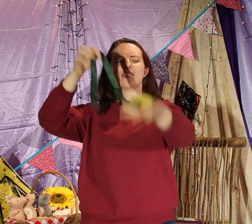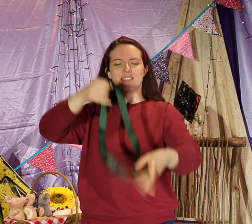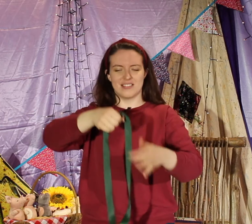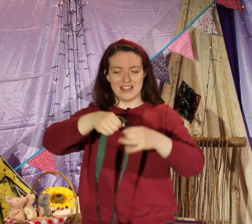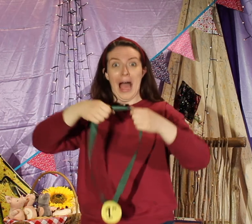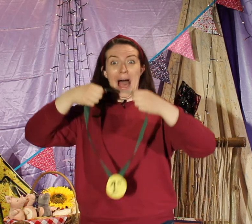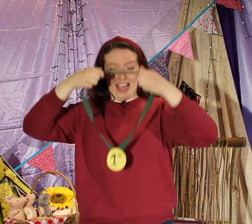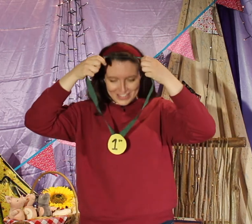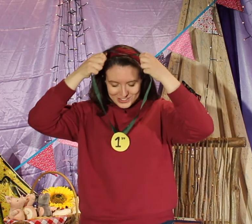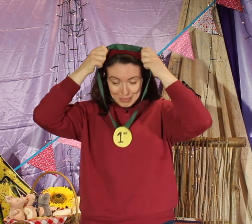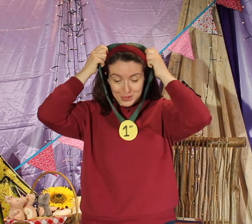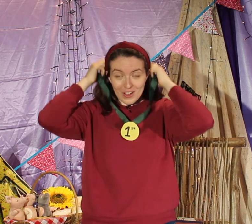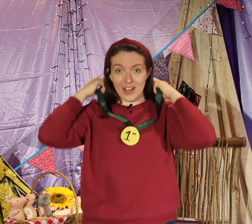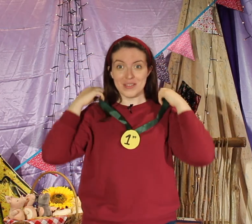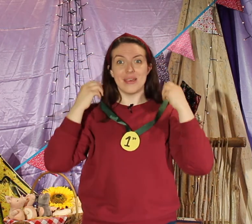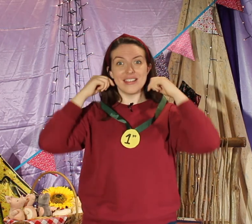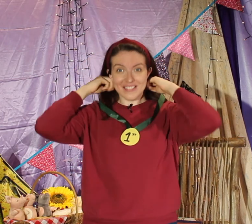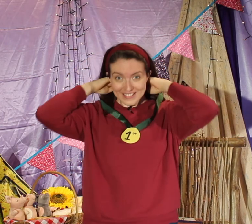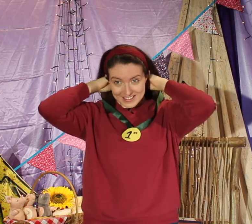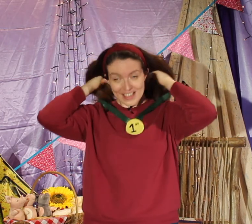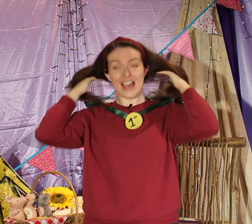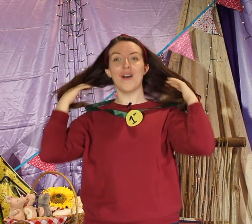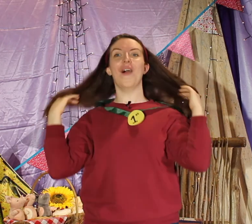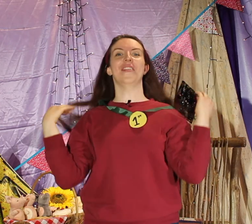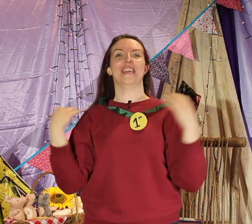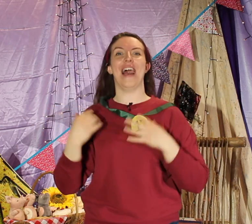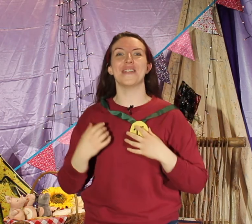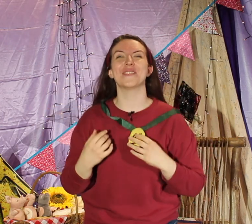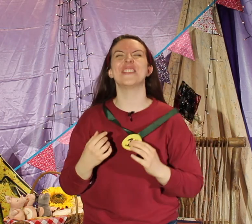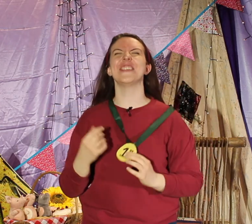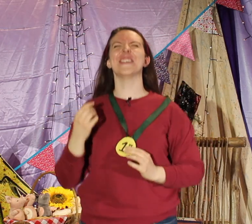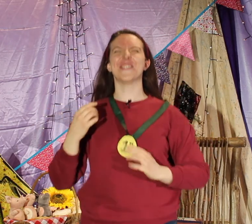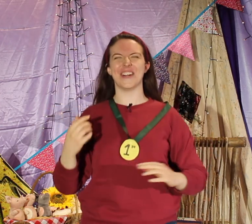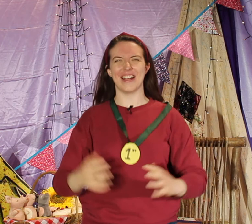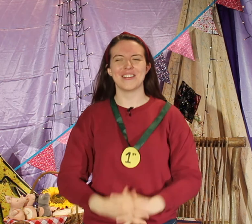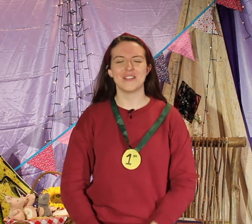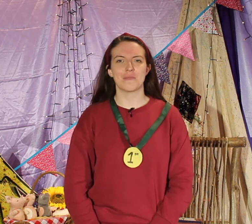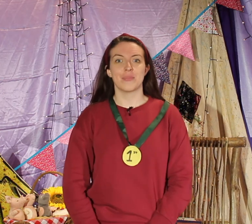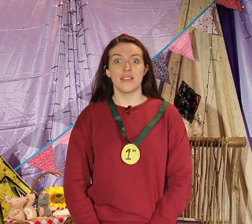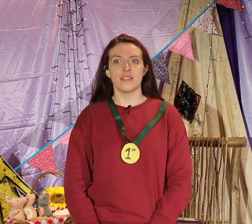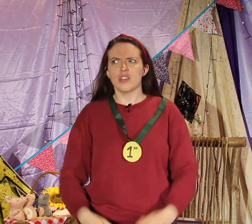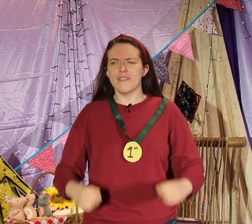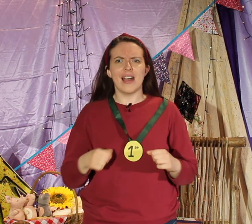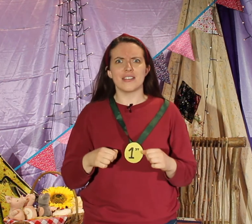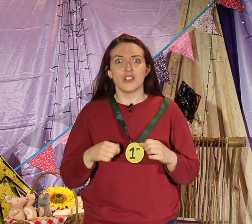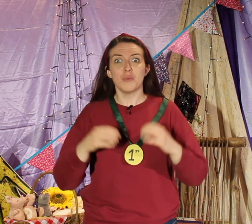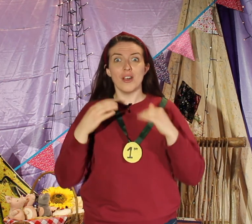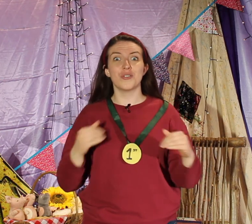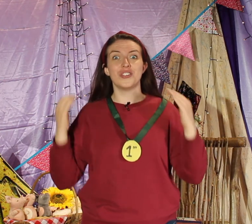Tortoise! She put on the medal and all the animals cheered for her. In fact, should we all cheer